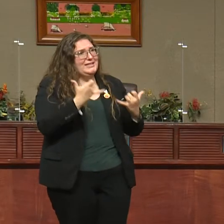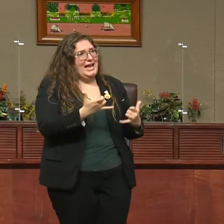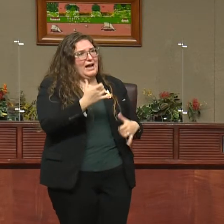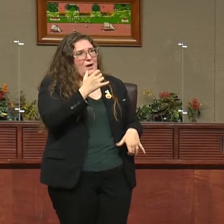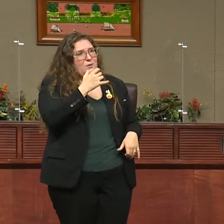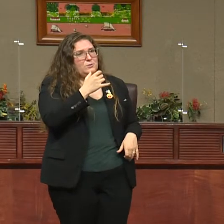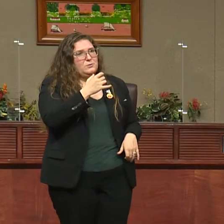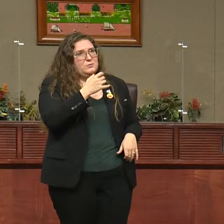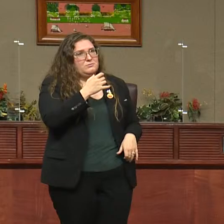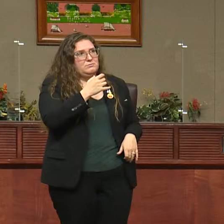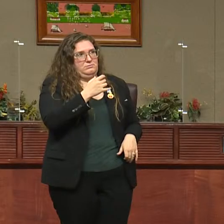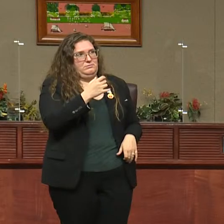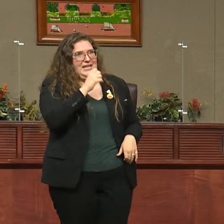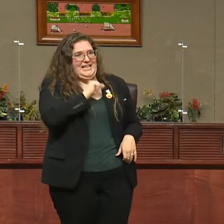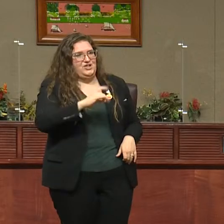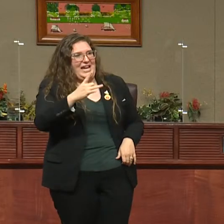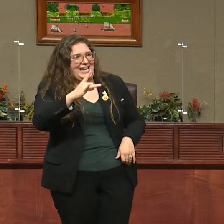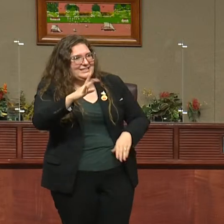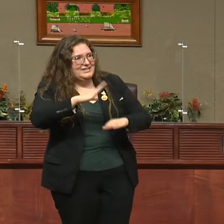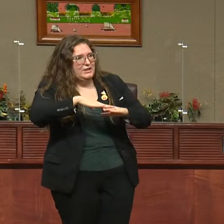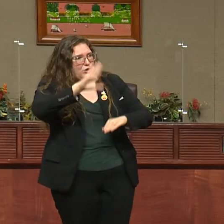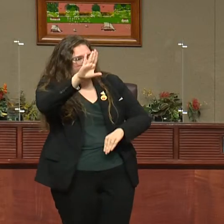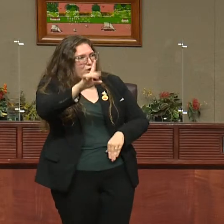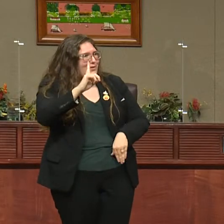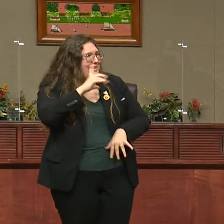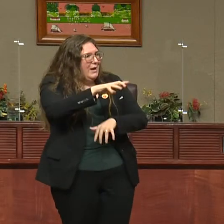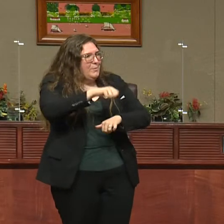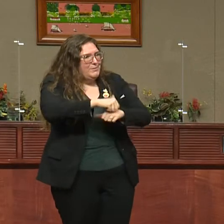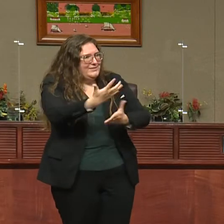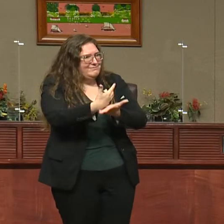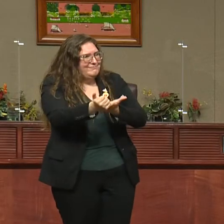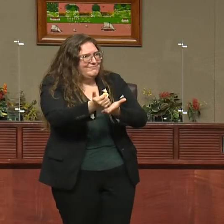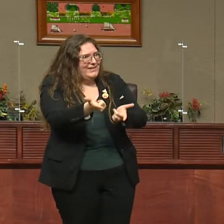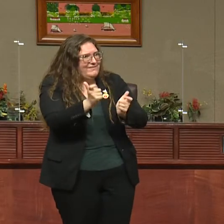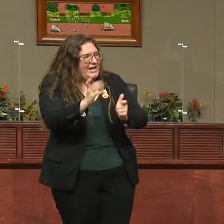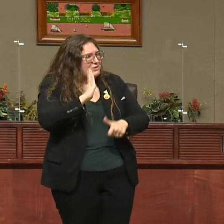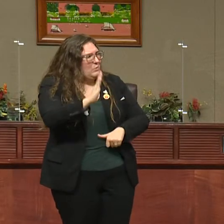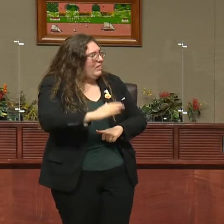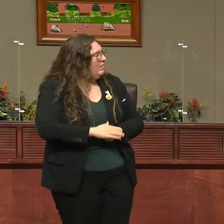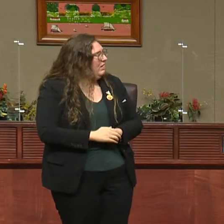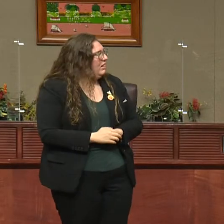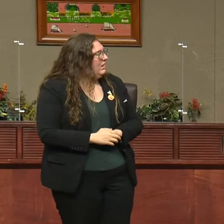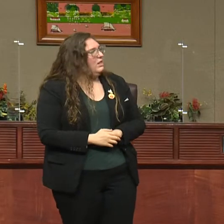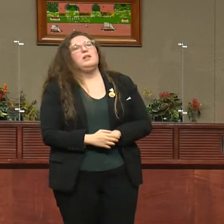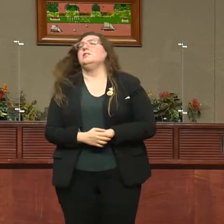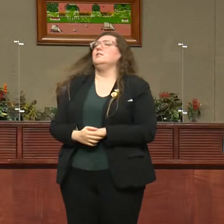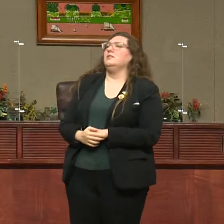22 years more worth of people in the county? Well, I think that,